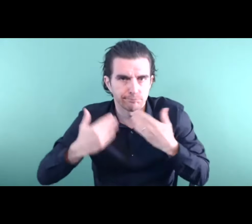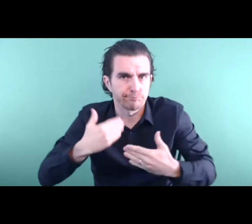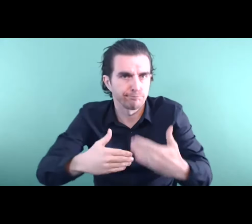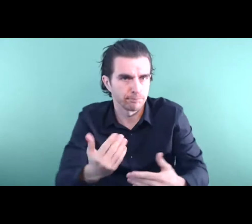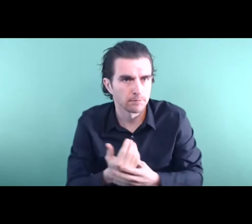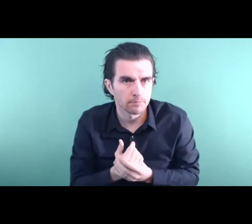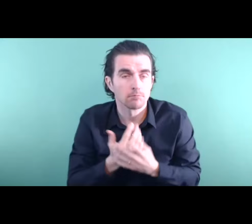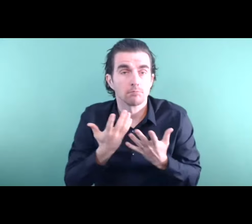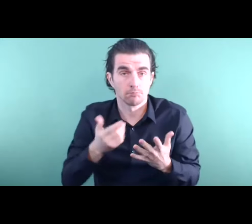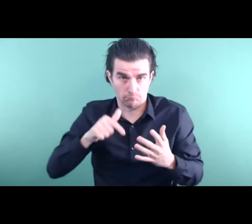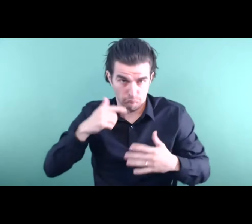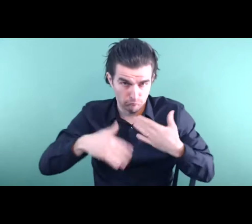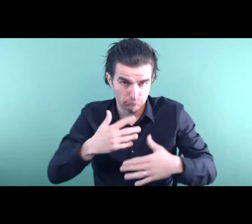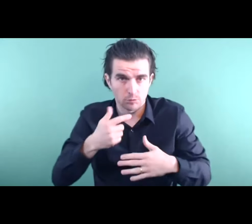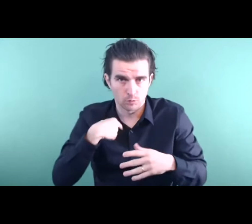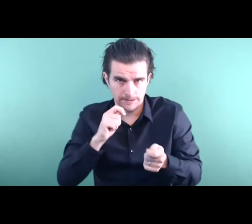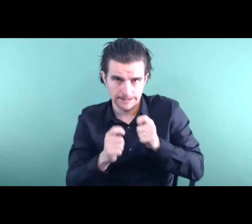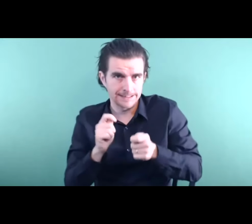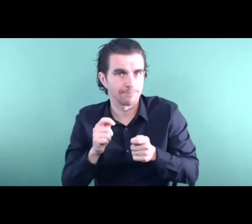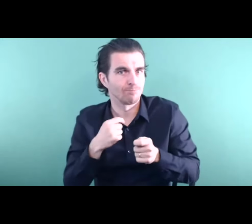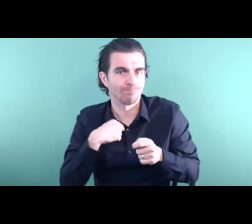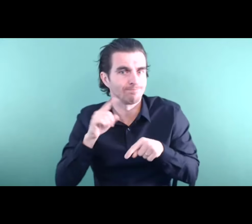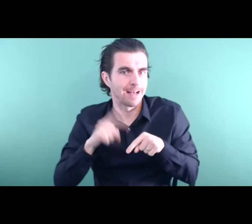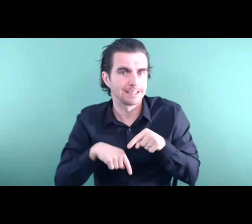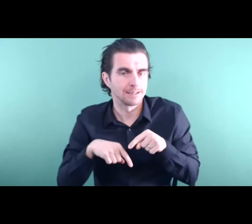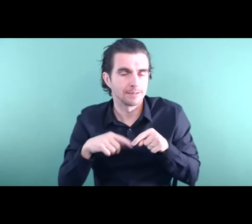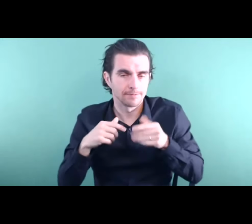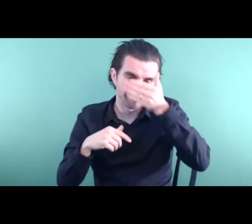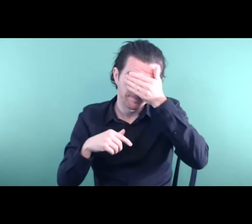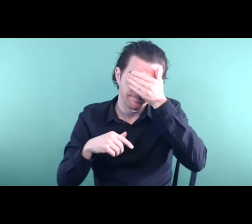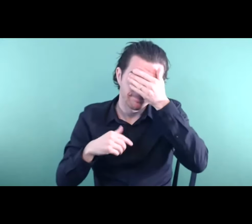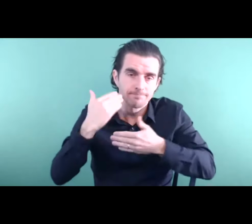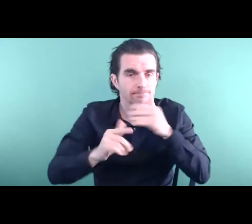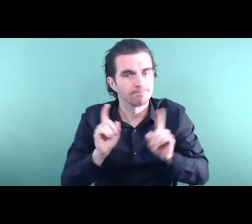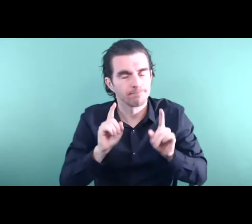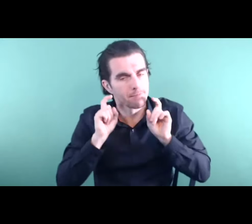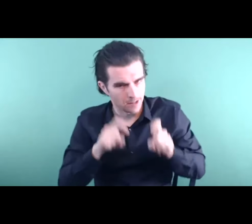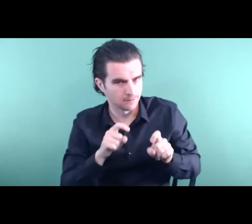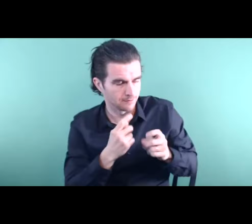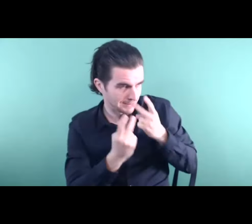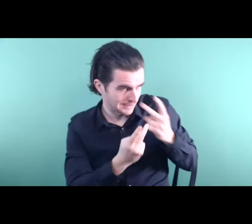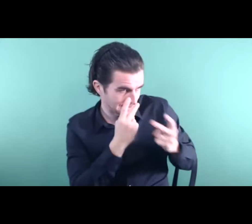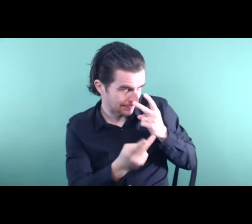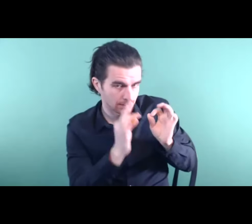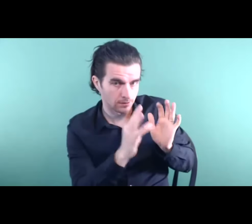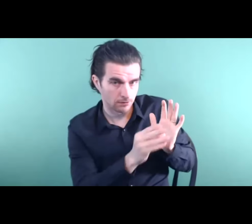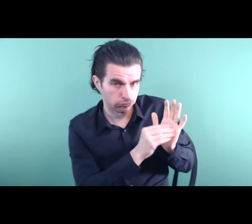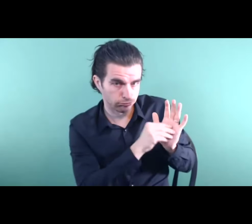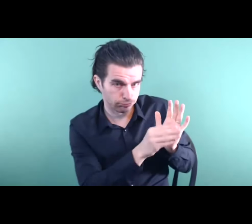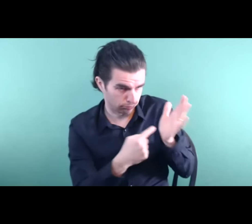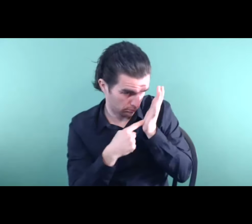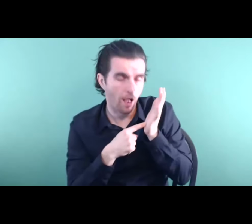accountable to the EU citizens. So this is very important to uphold our reputation. We need to make evidence-based